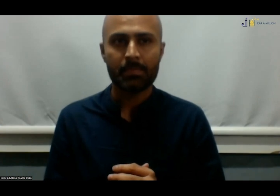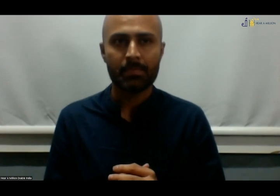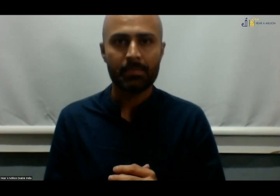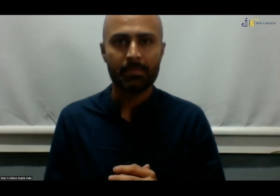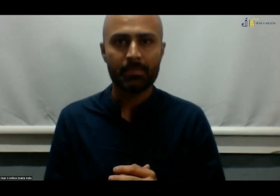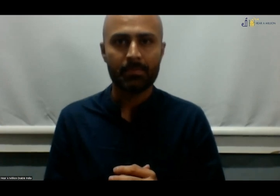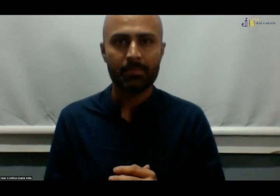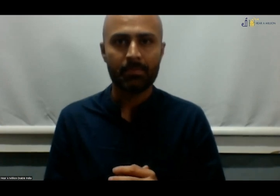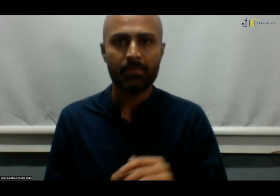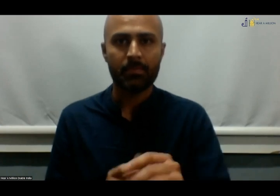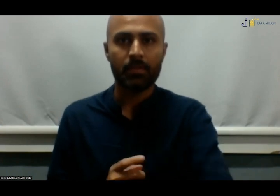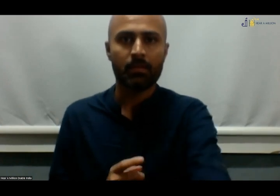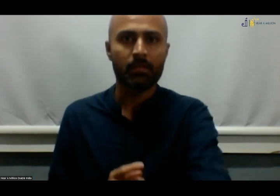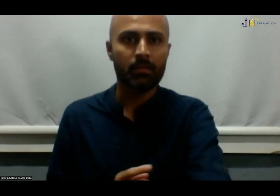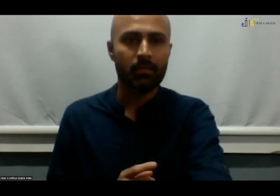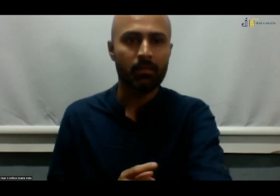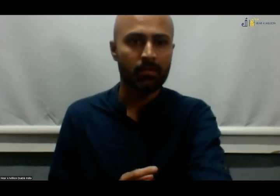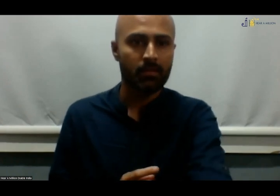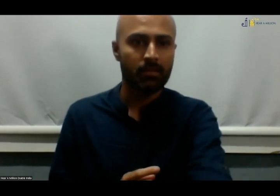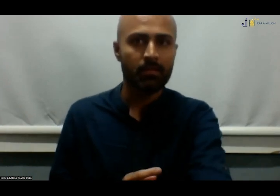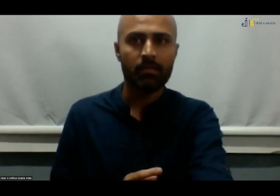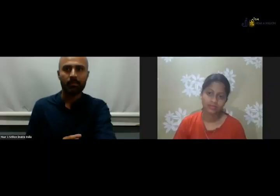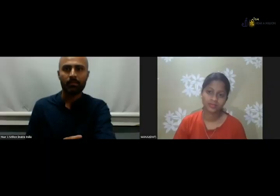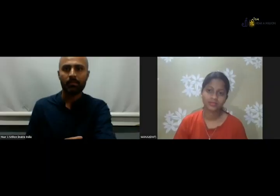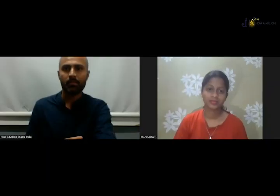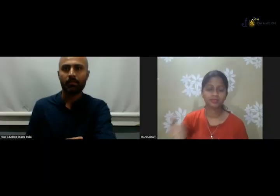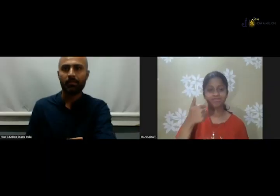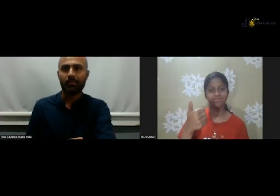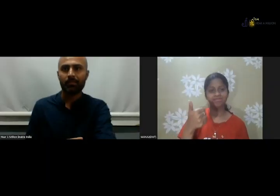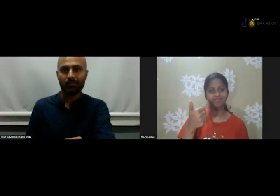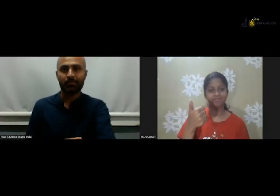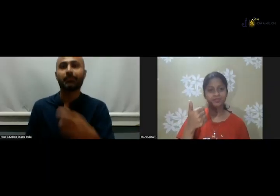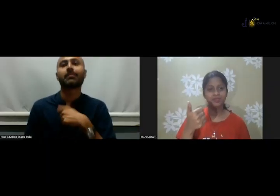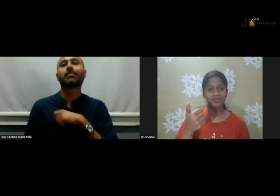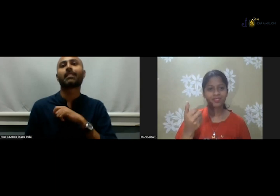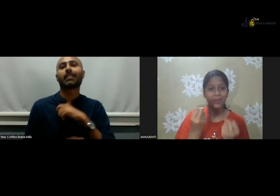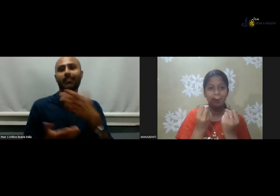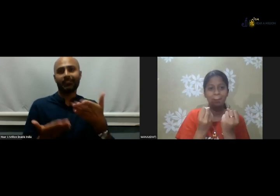She is volunteer in Deaf Women too.